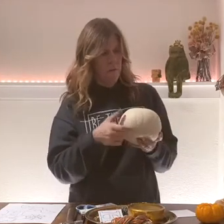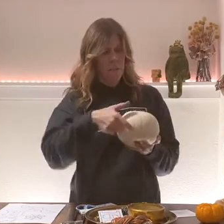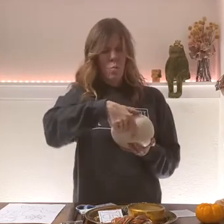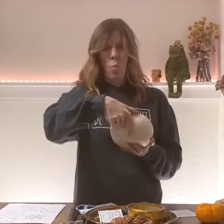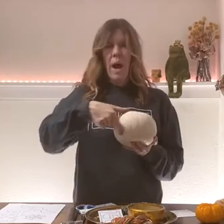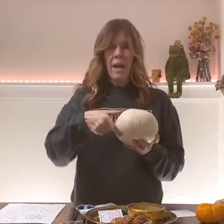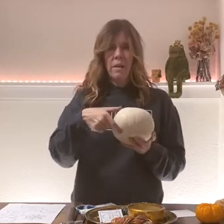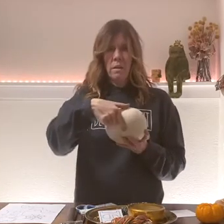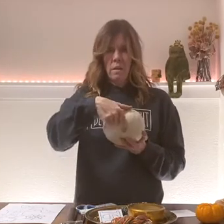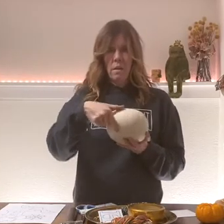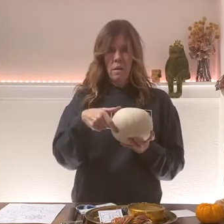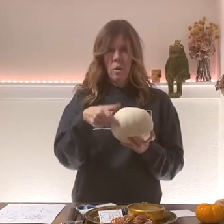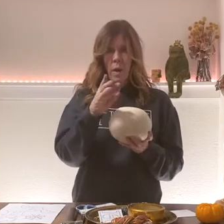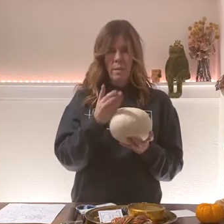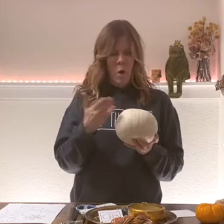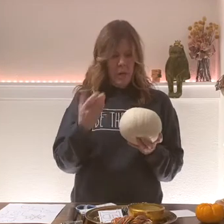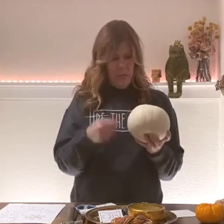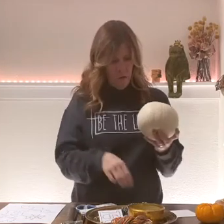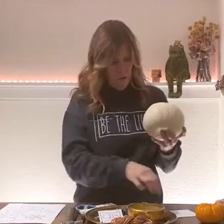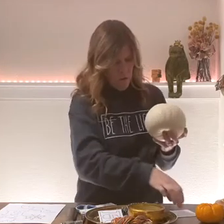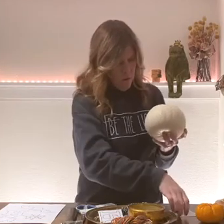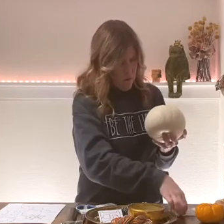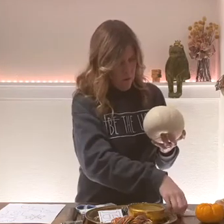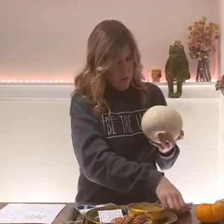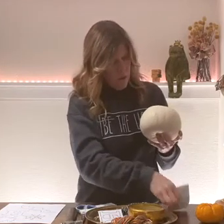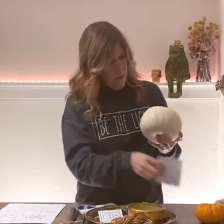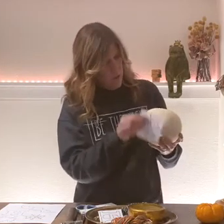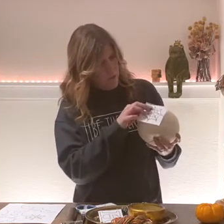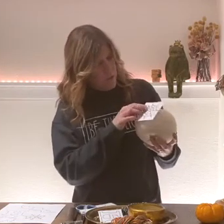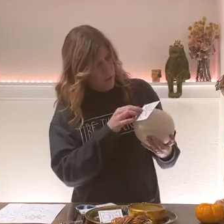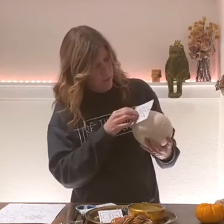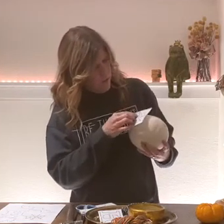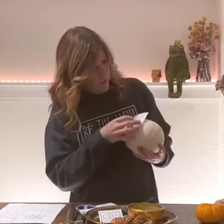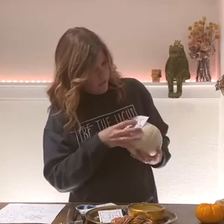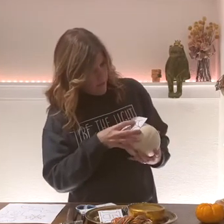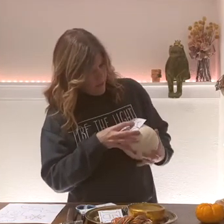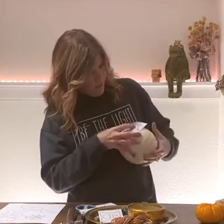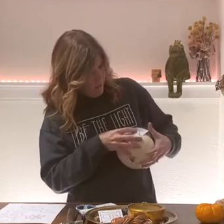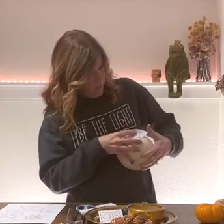the wide part here. Just